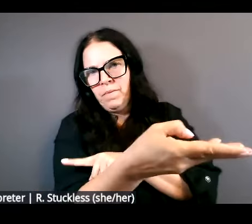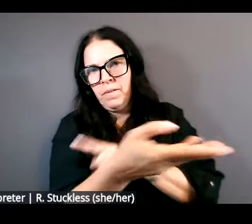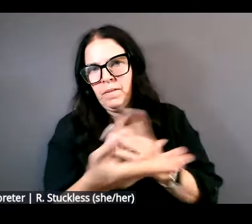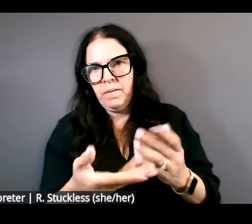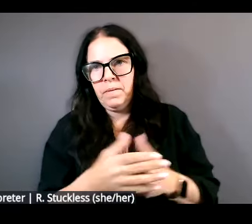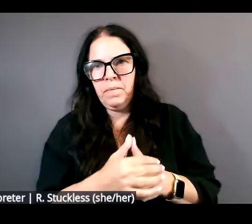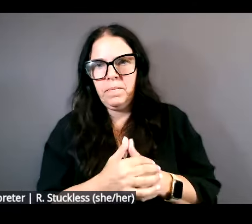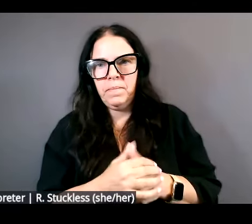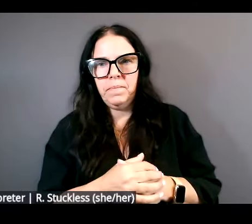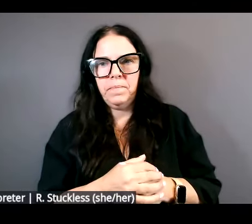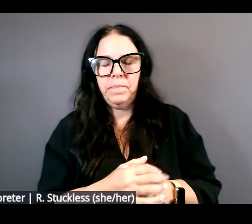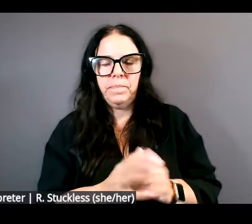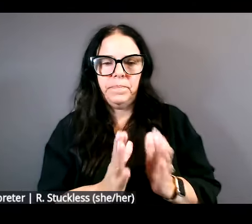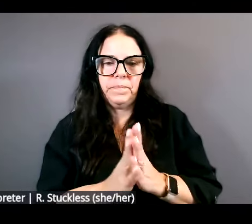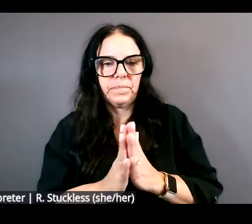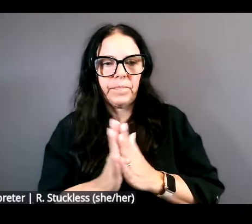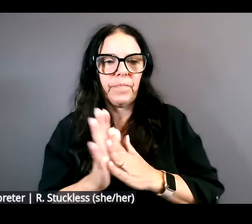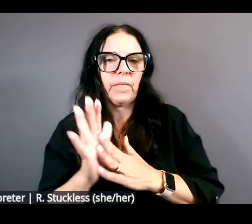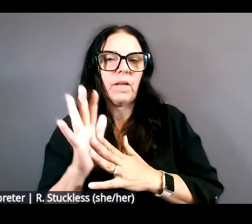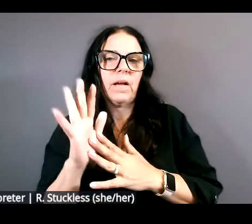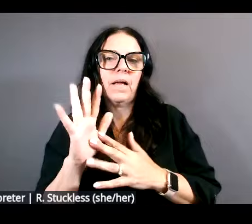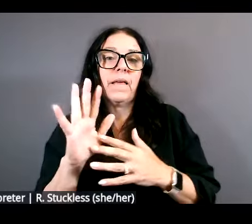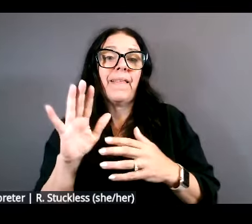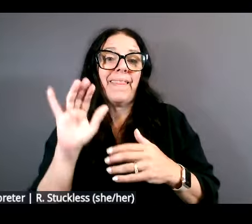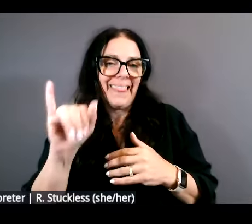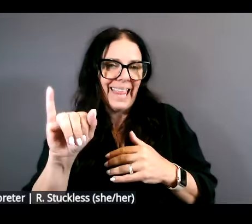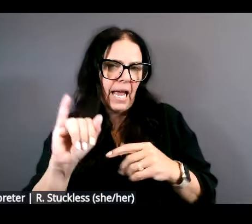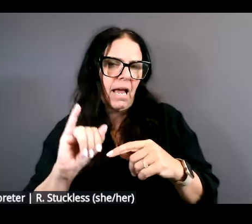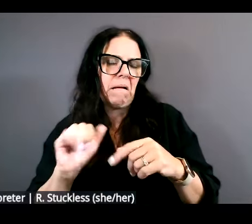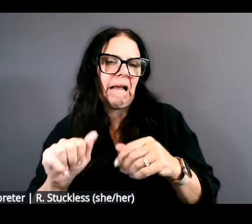that. And then couple that with